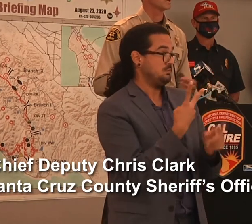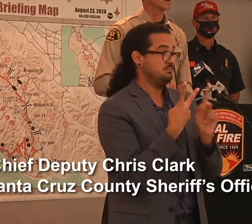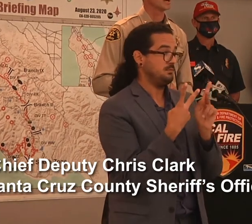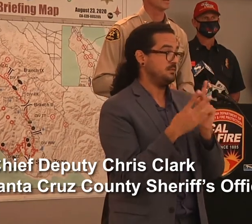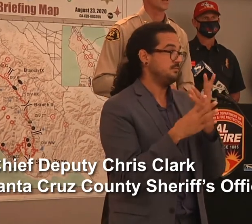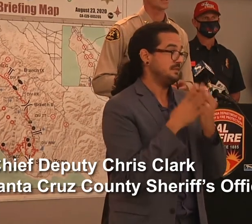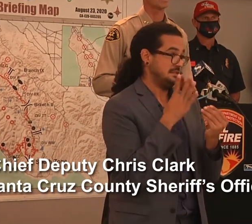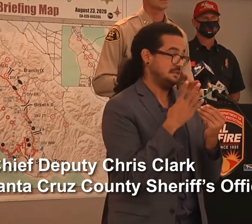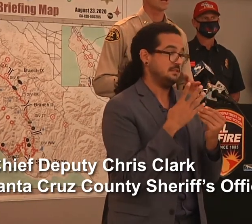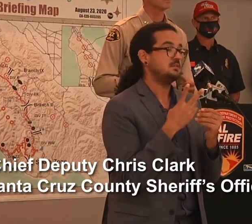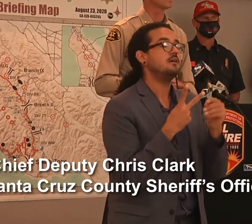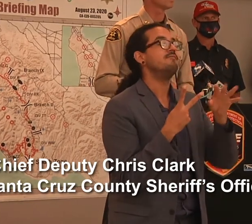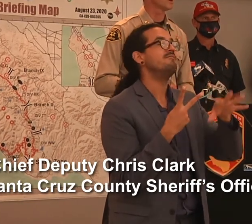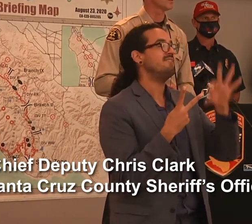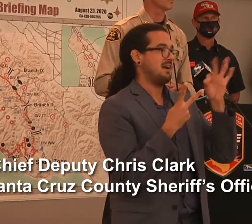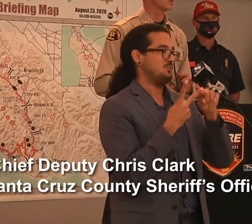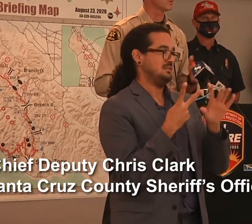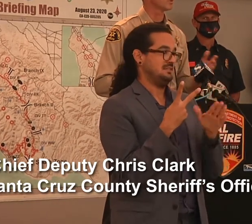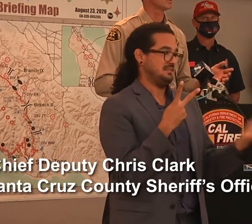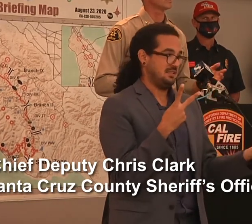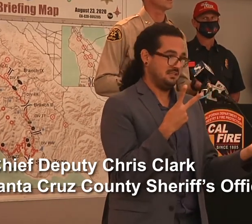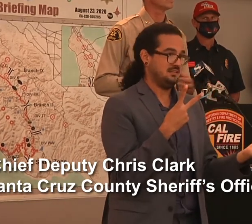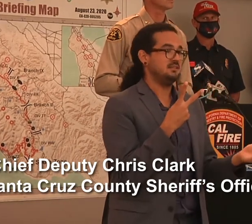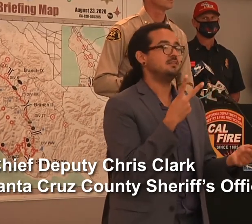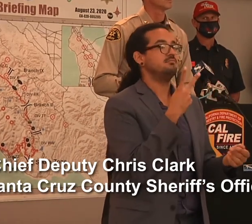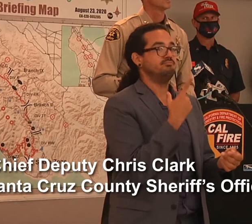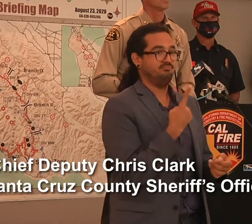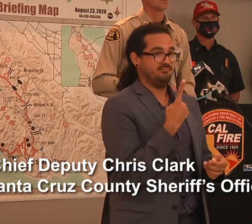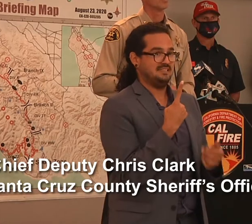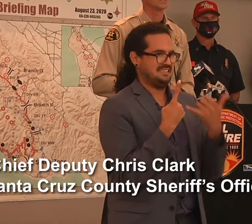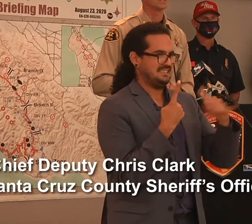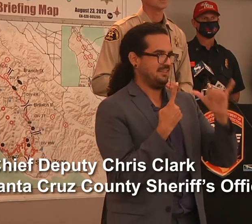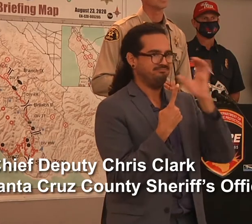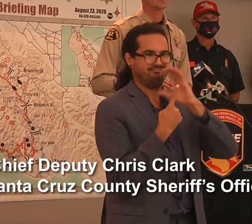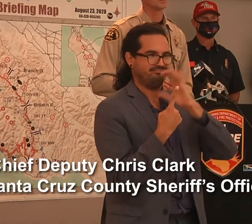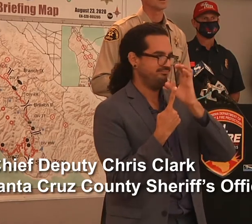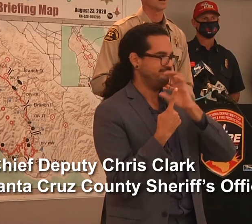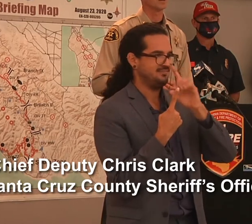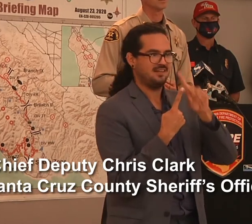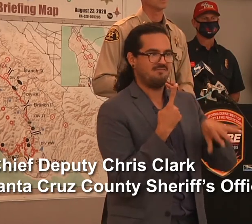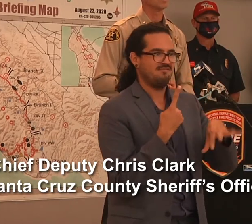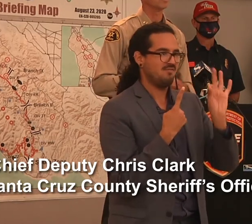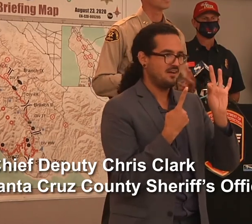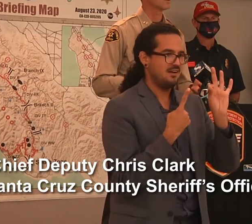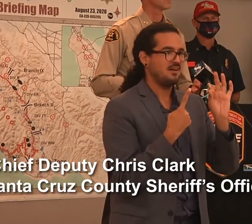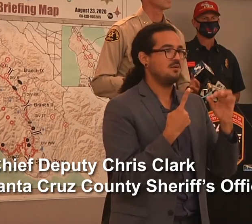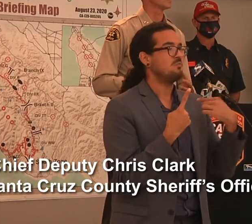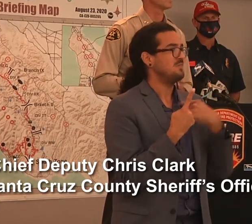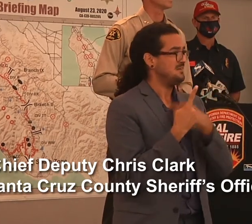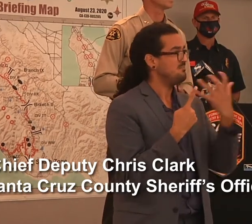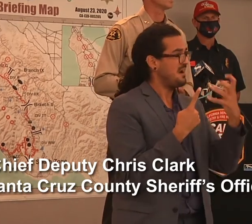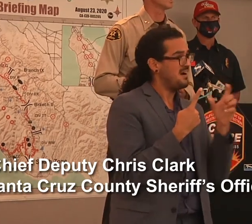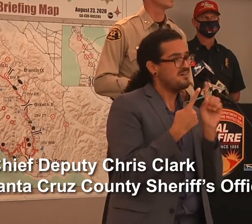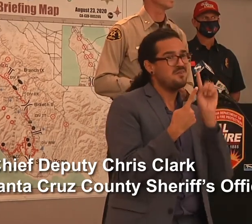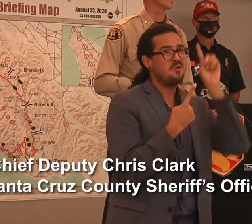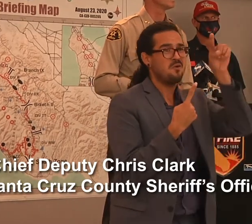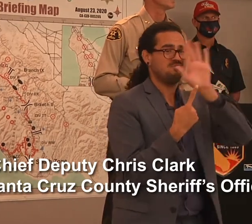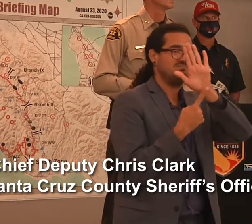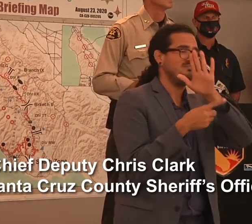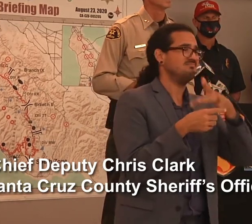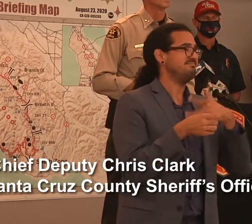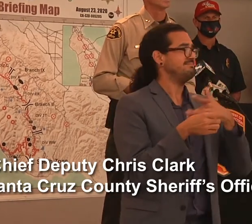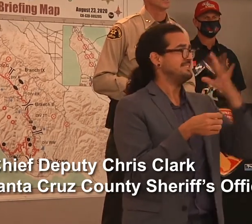more. That case, one of our earlier cases, we were hoping to get up there and do further investigation